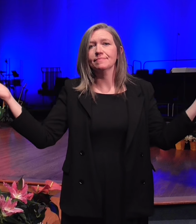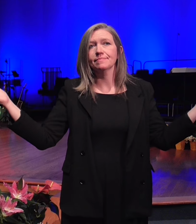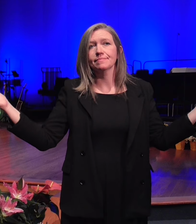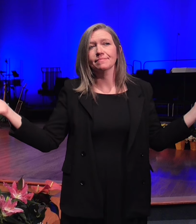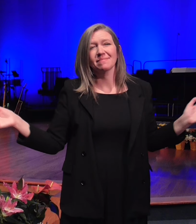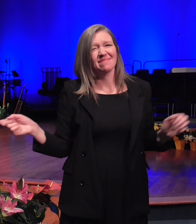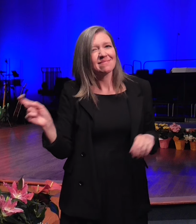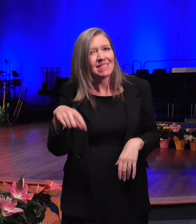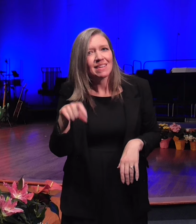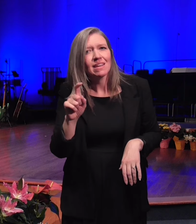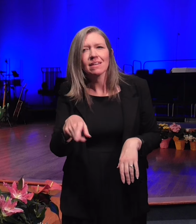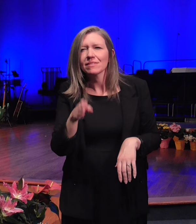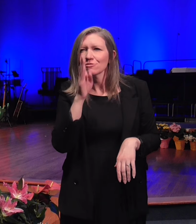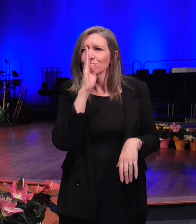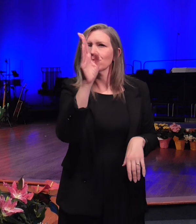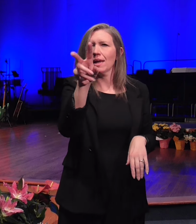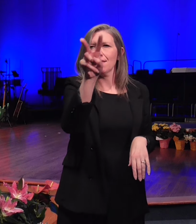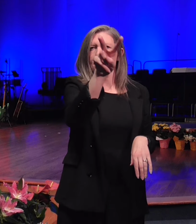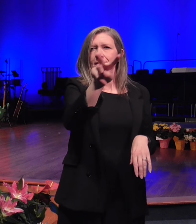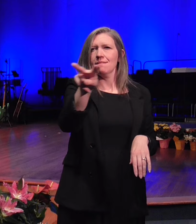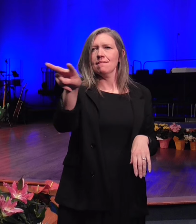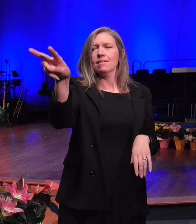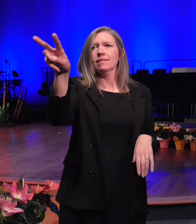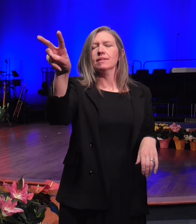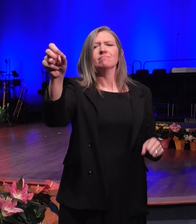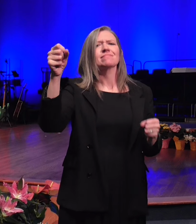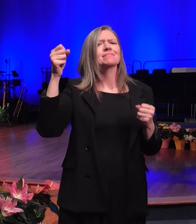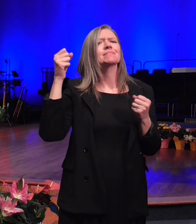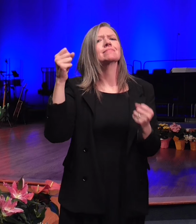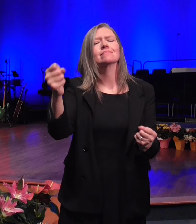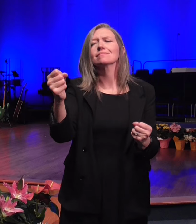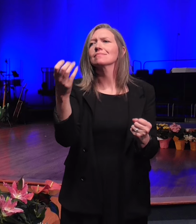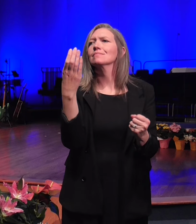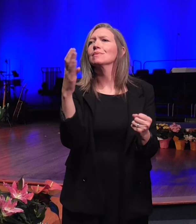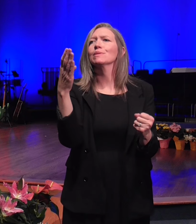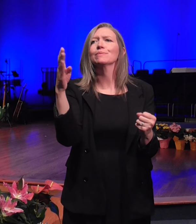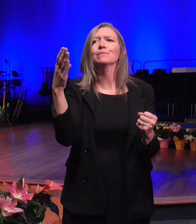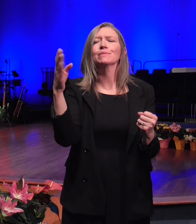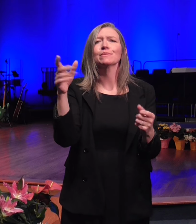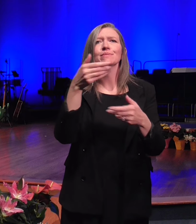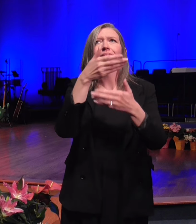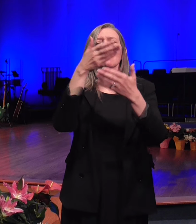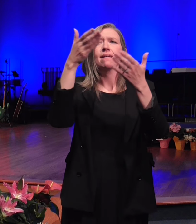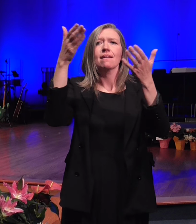gotta look straight ahead, nothing but blue